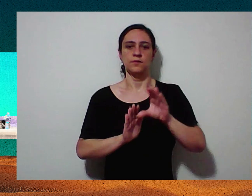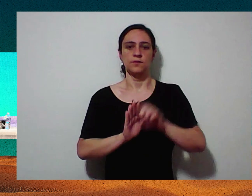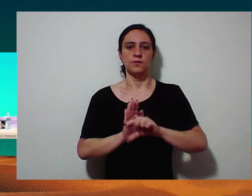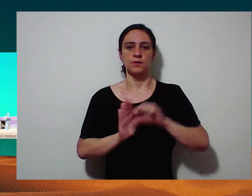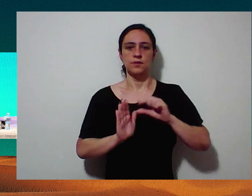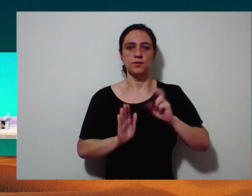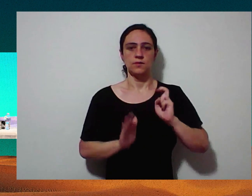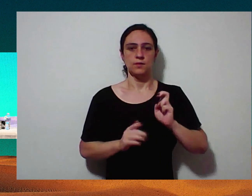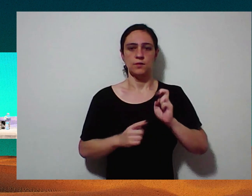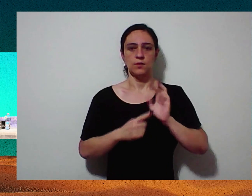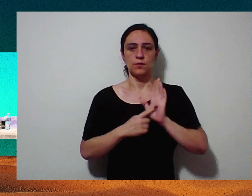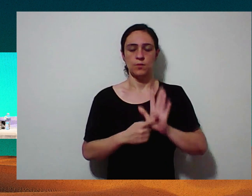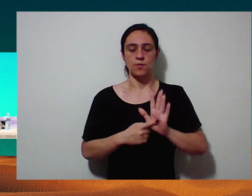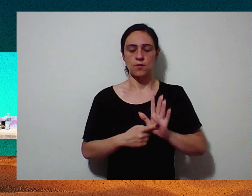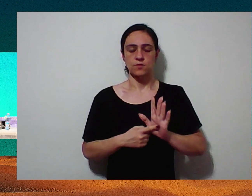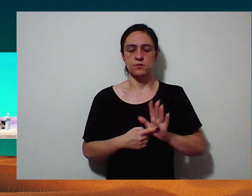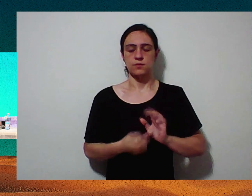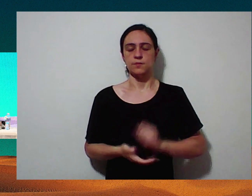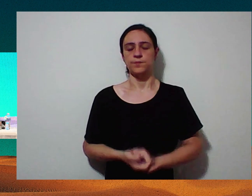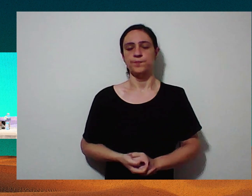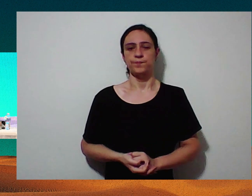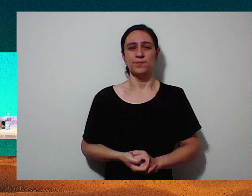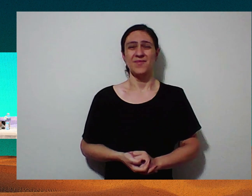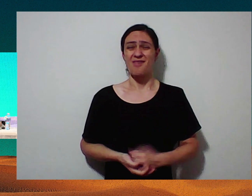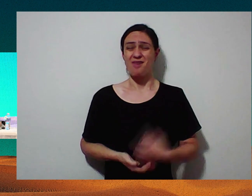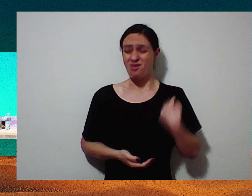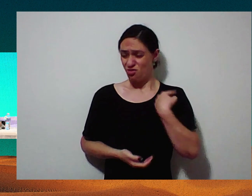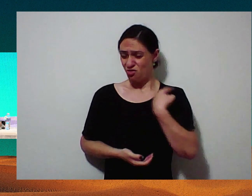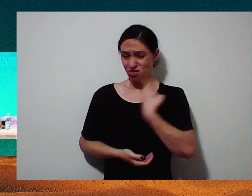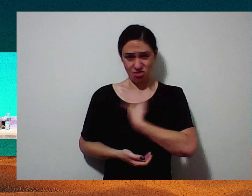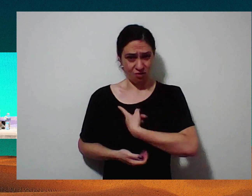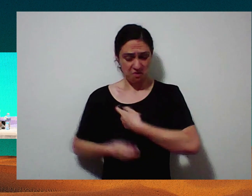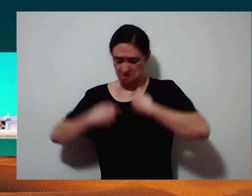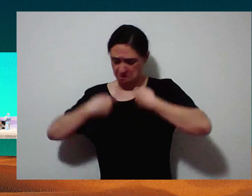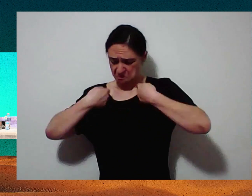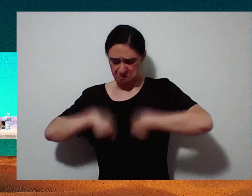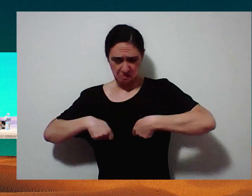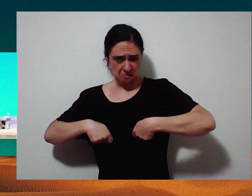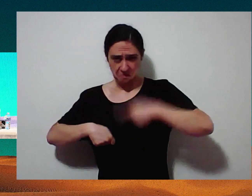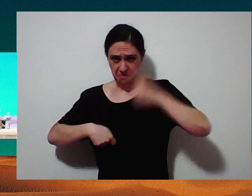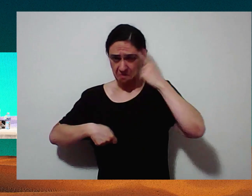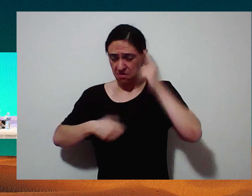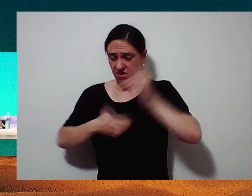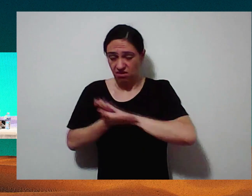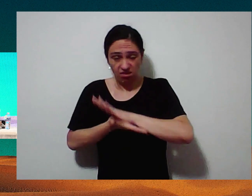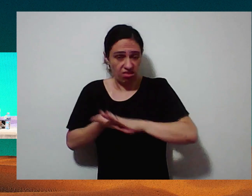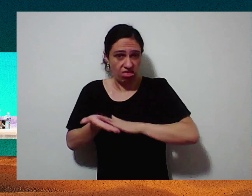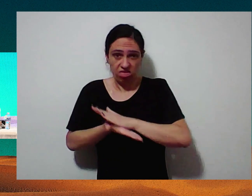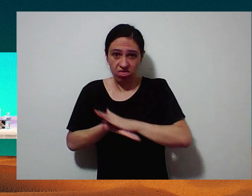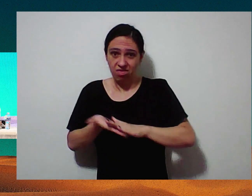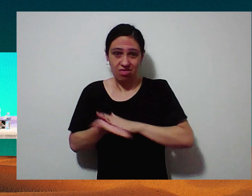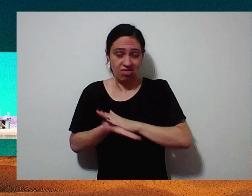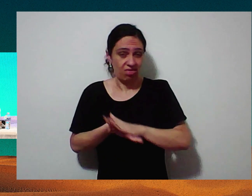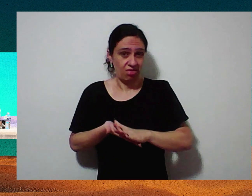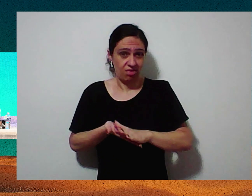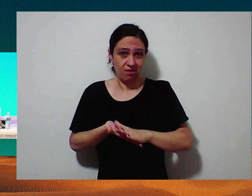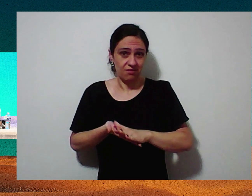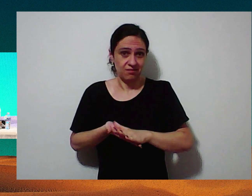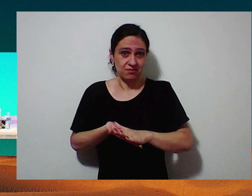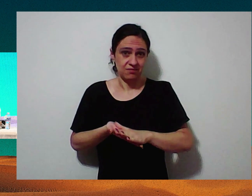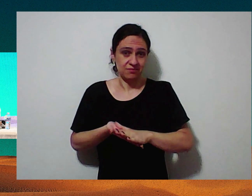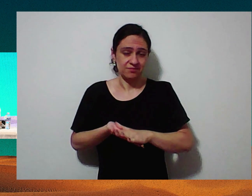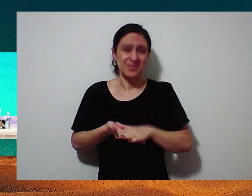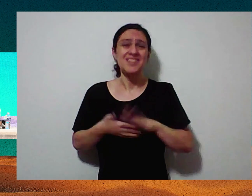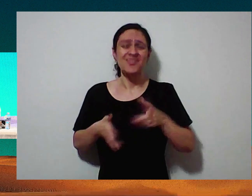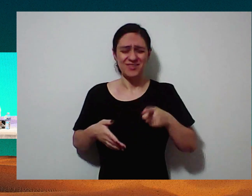nós mesmos sejamos capazes de pensar alguma coisa. Irmão, vocês já estão cheios de me ouvir esse versículo, mas, irmão, esse versículo